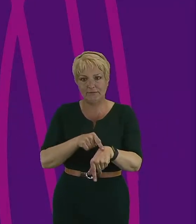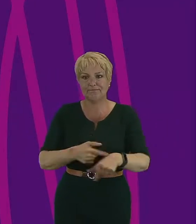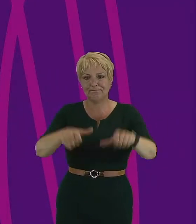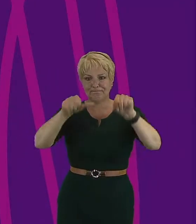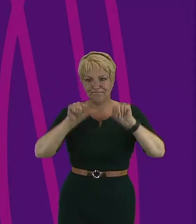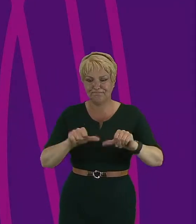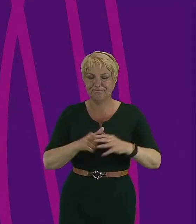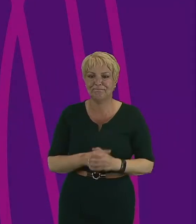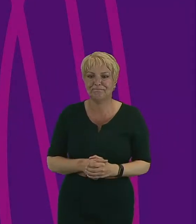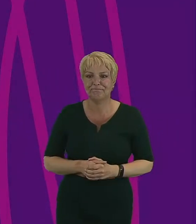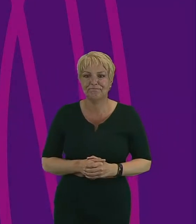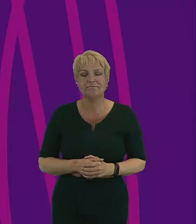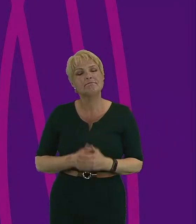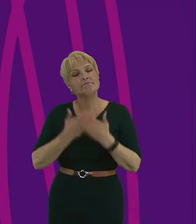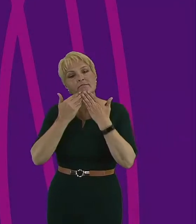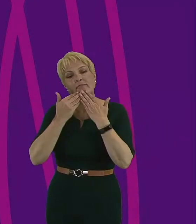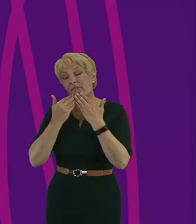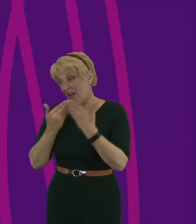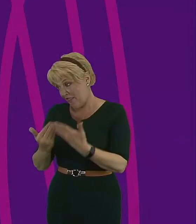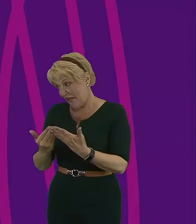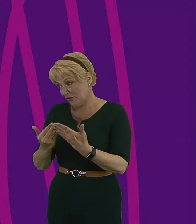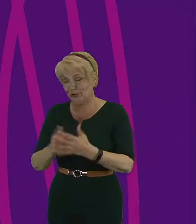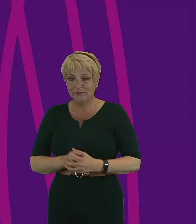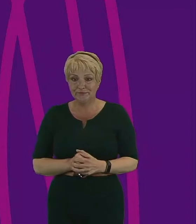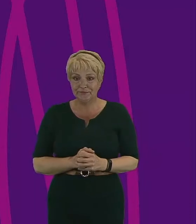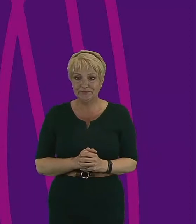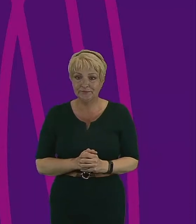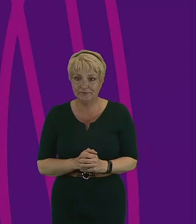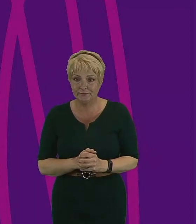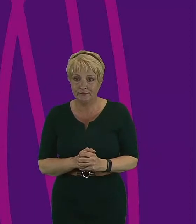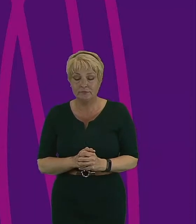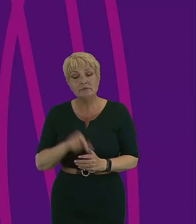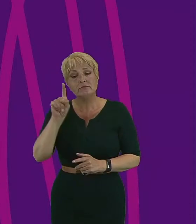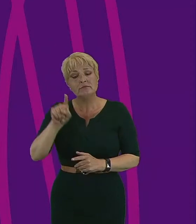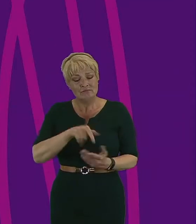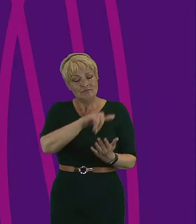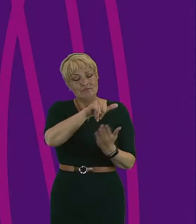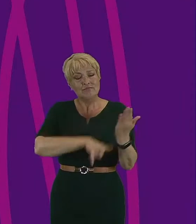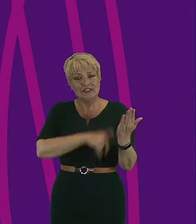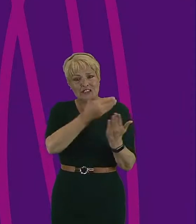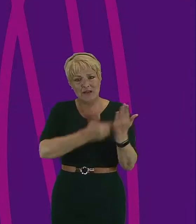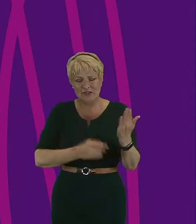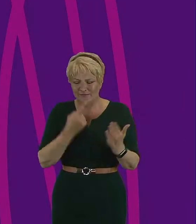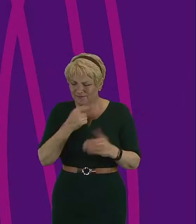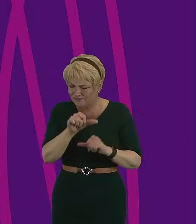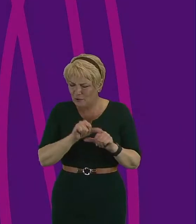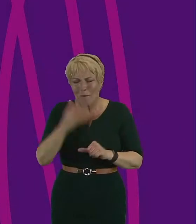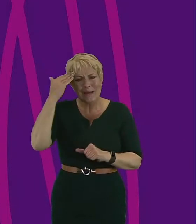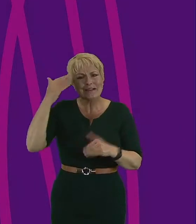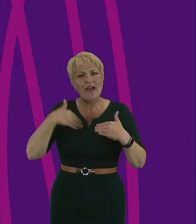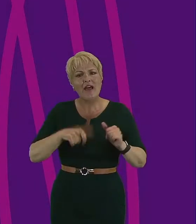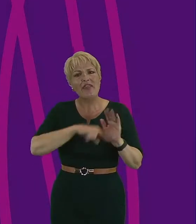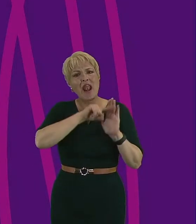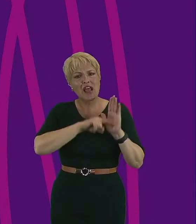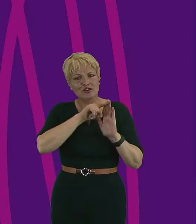Maguire. Thank you, Deputy Presiding Officer. The statement indicates that the short-life mental health legislation may not have been